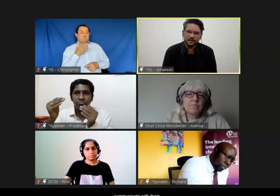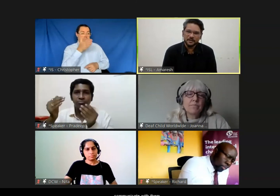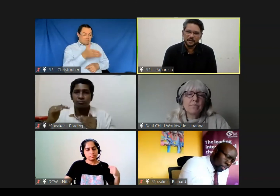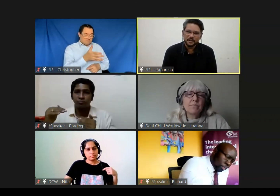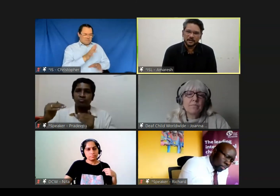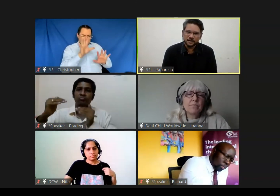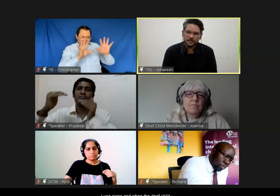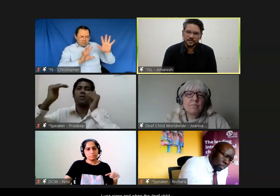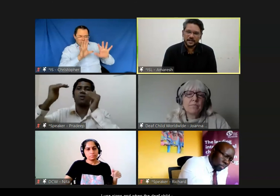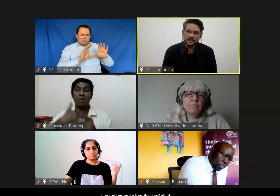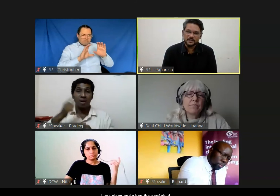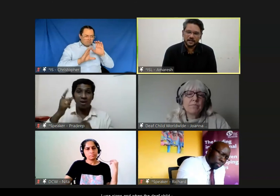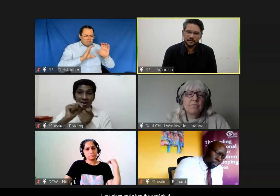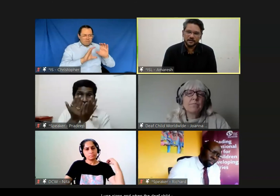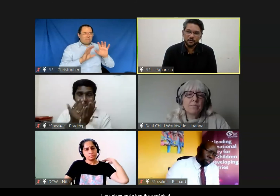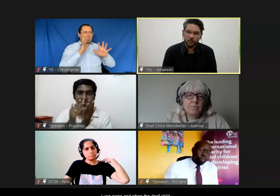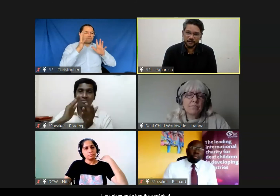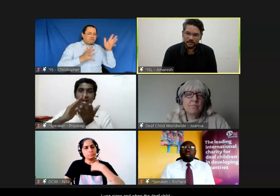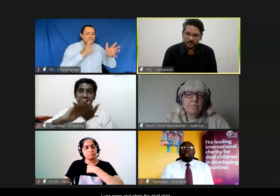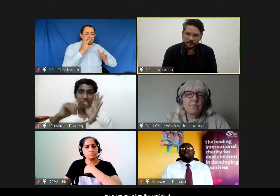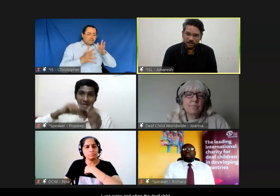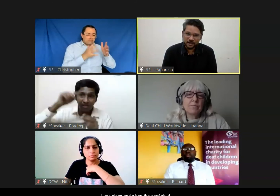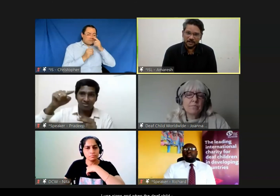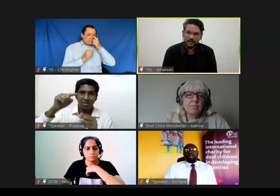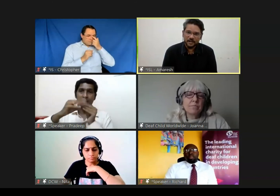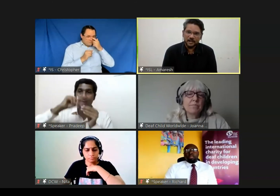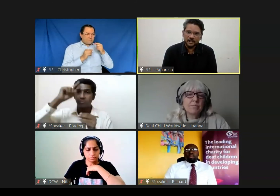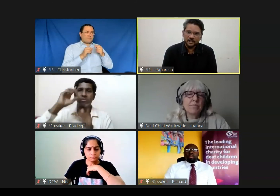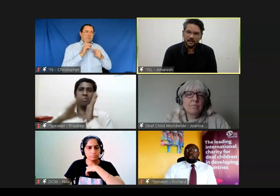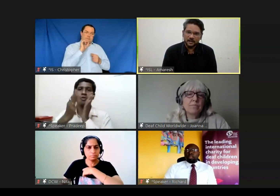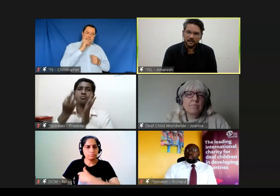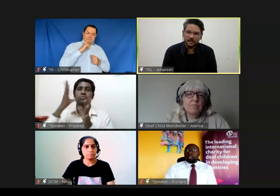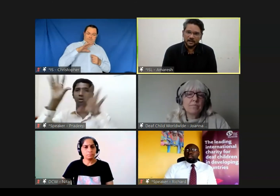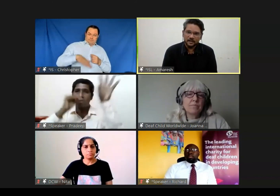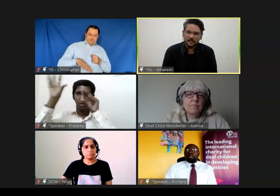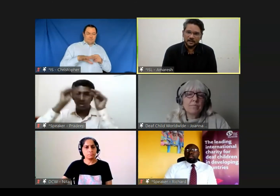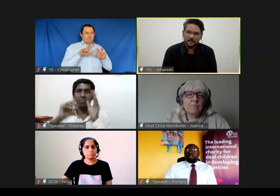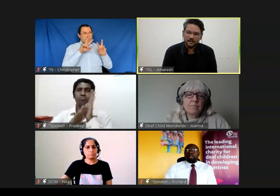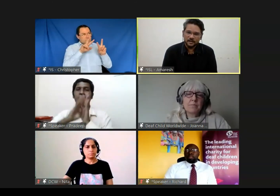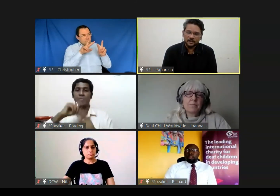with them, I use signs, and when the deaf child,